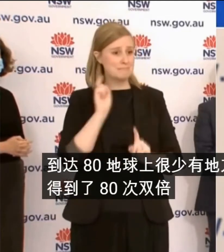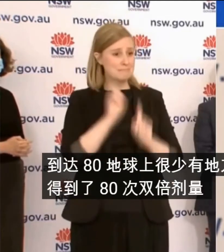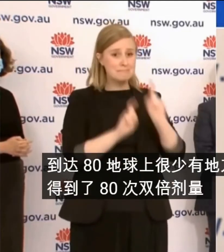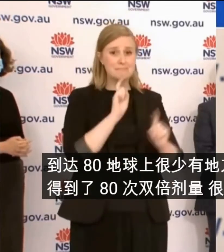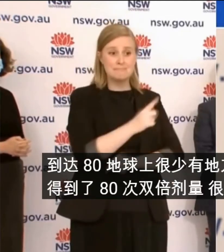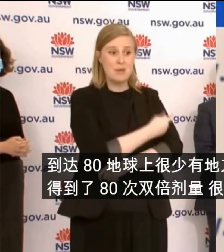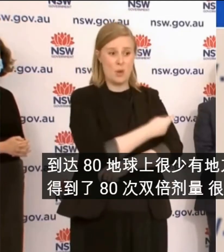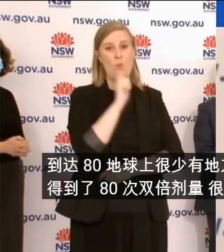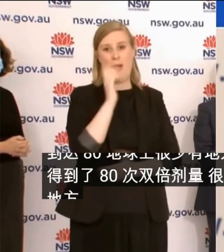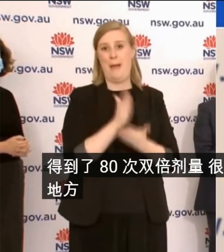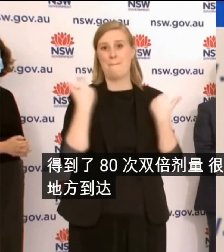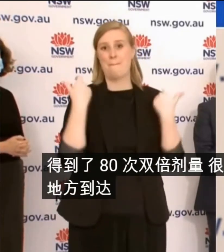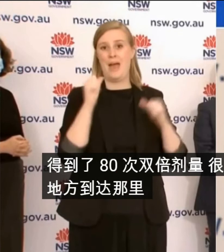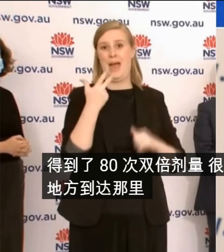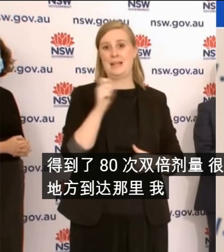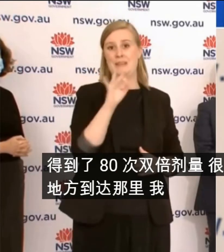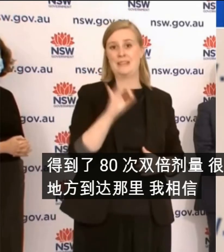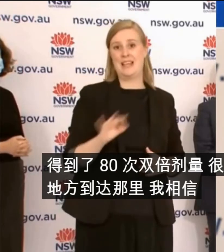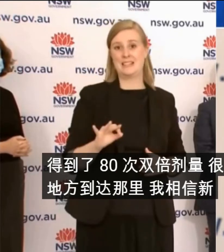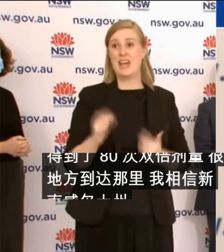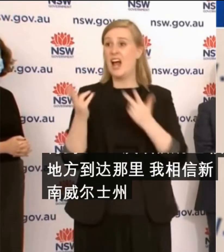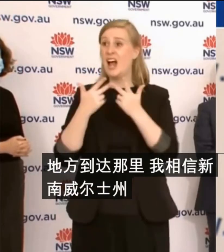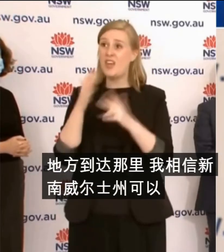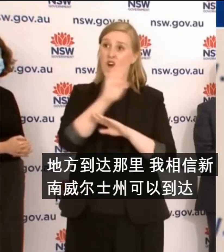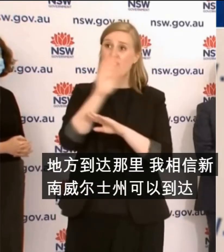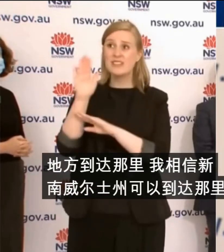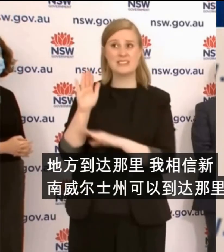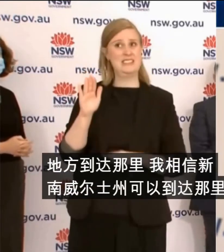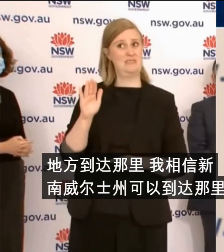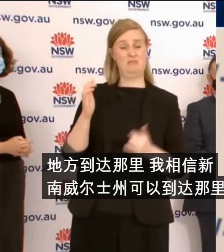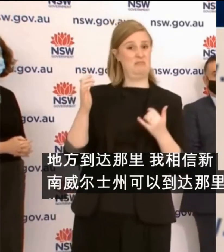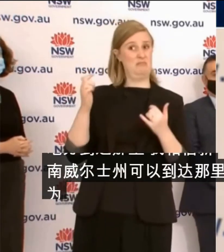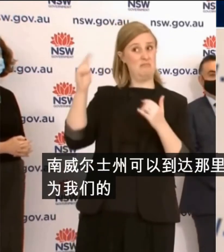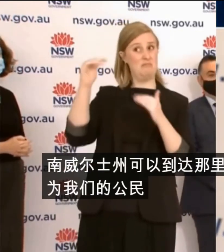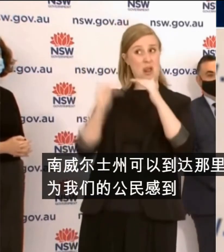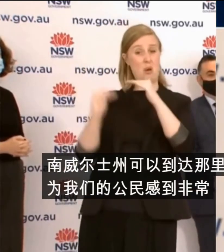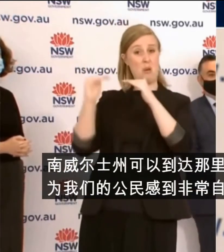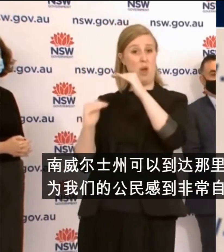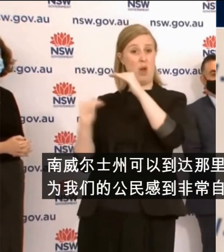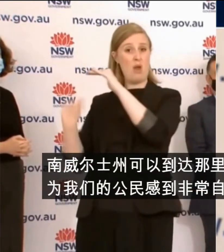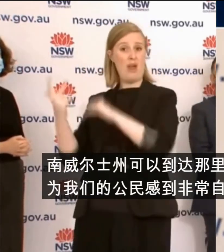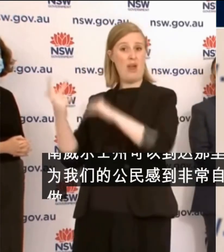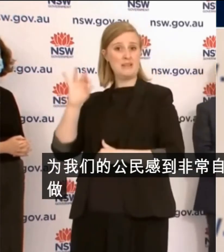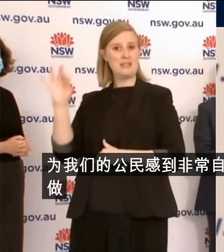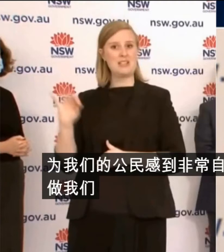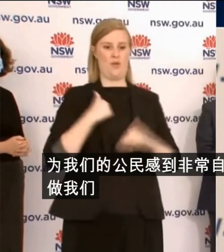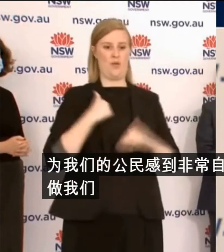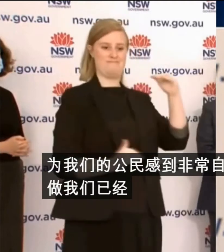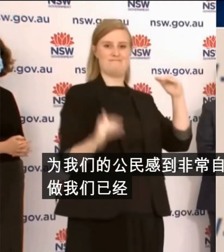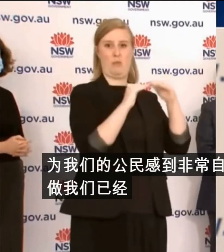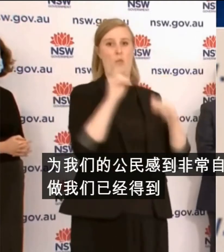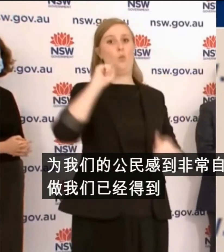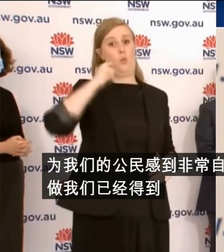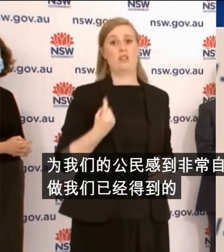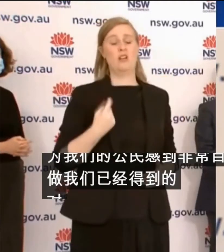double dose. Very few places have got there. I'm confident New South Wales can get there, and I'm incredibly proud of our citizens who are doing it tough, who've got